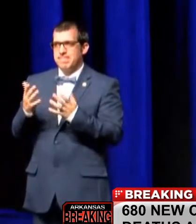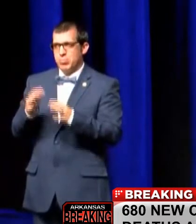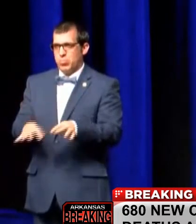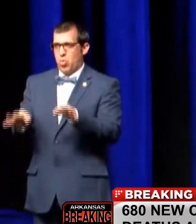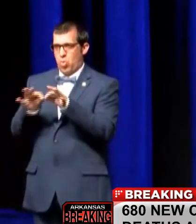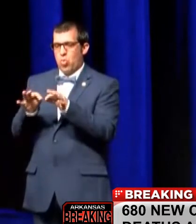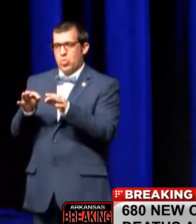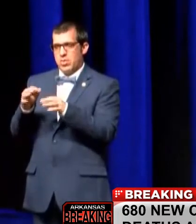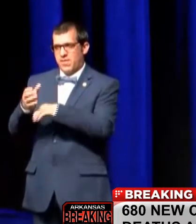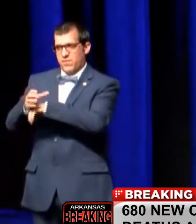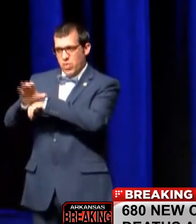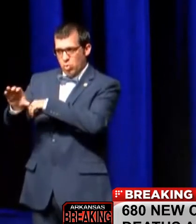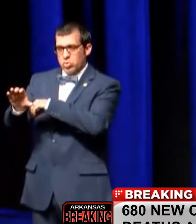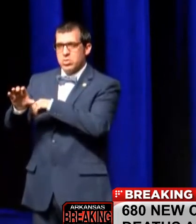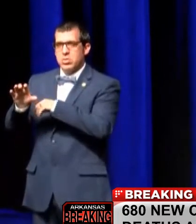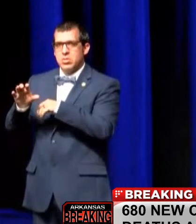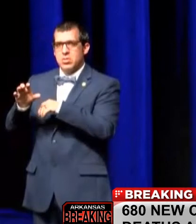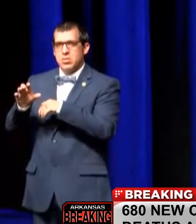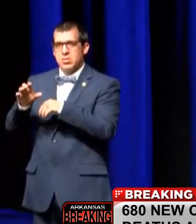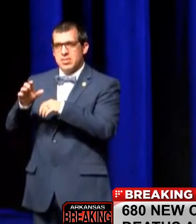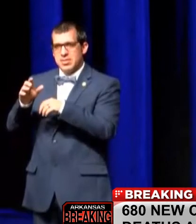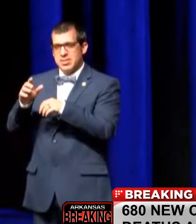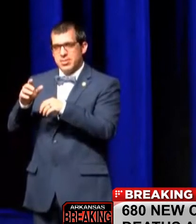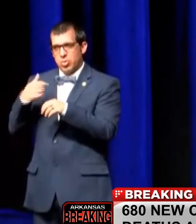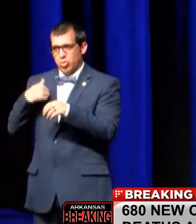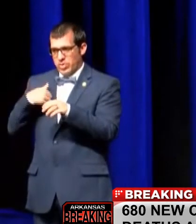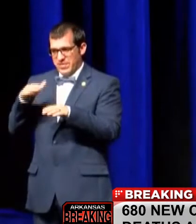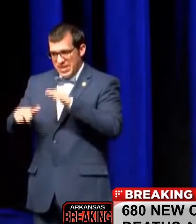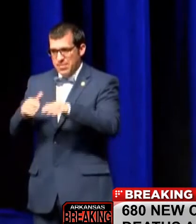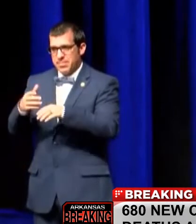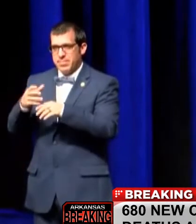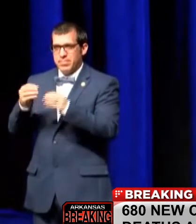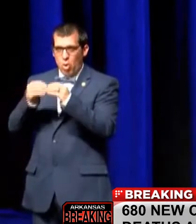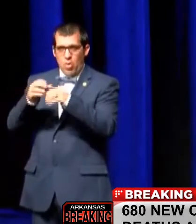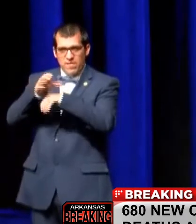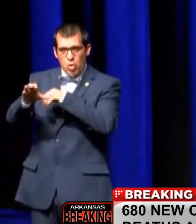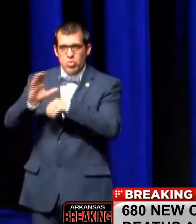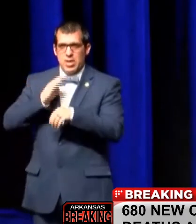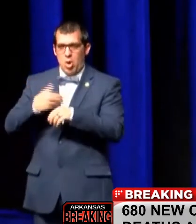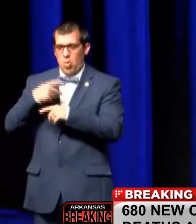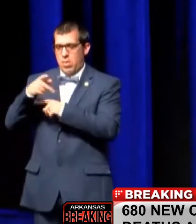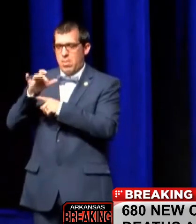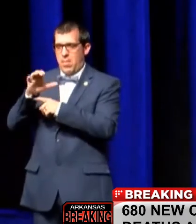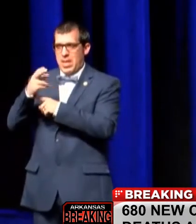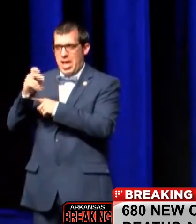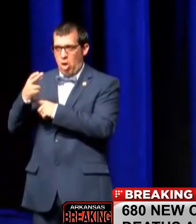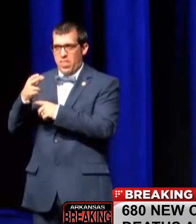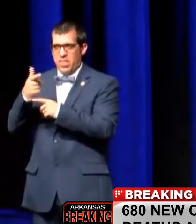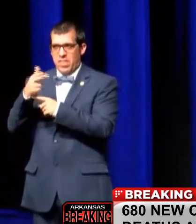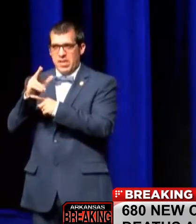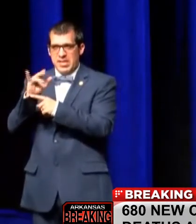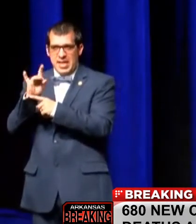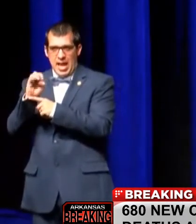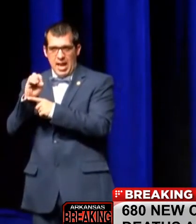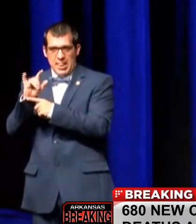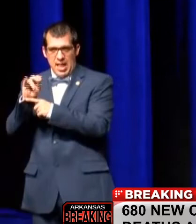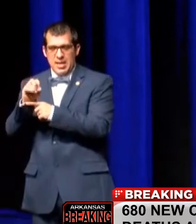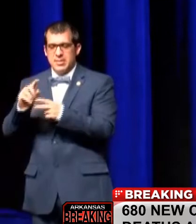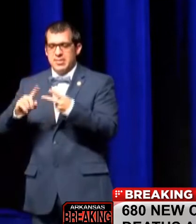we've taken steps to increase our enforcement of the public health guidelines. Secondly, it is the encouraging